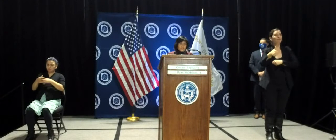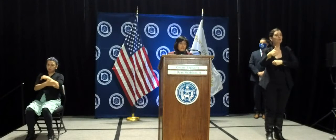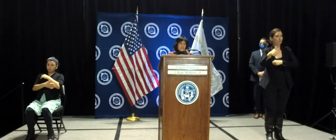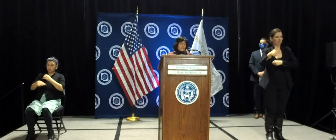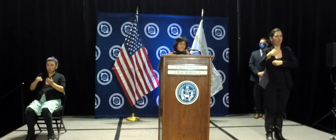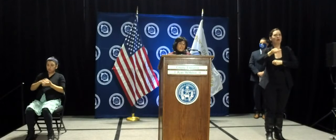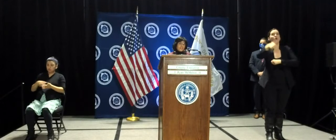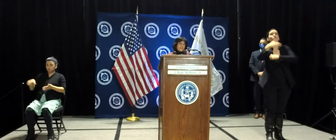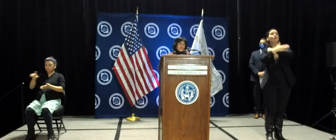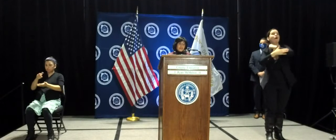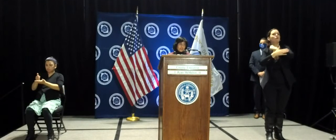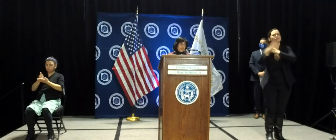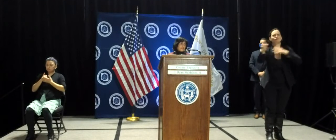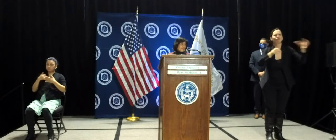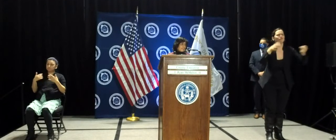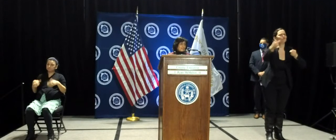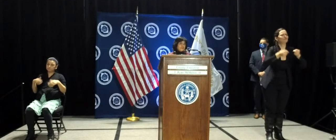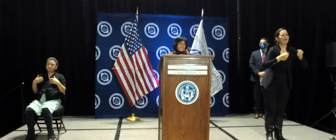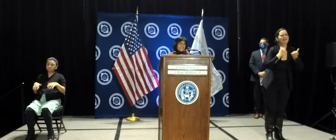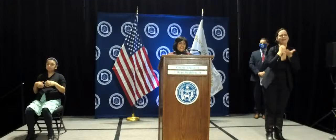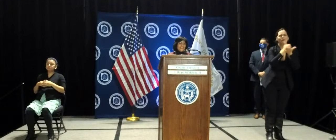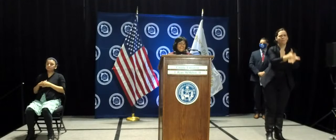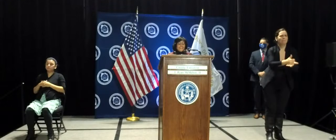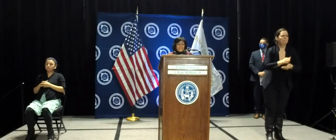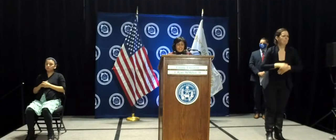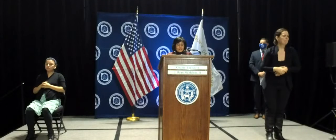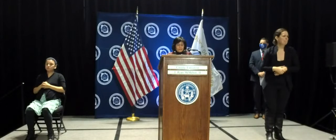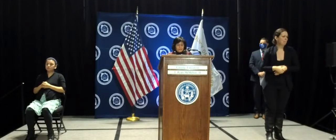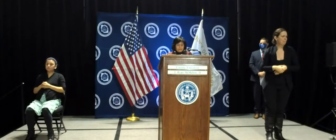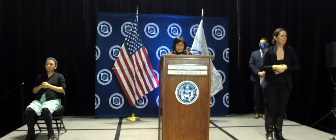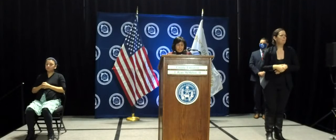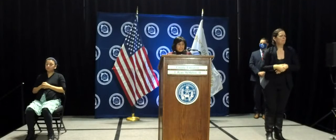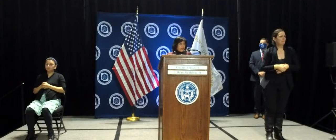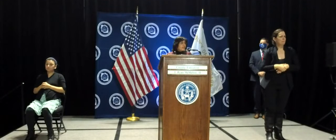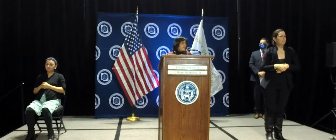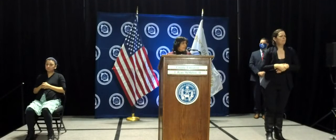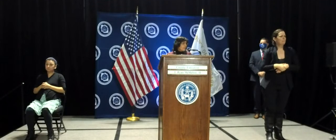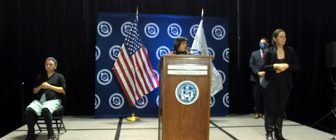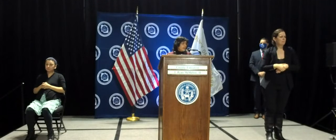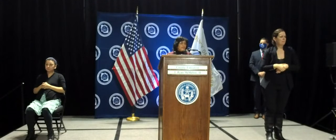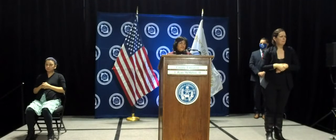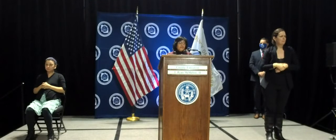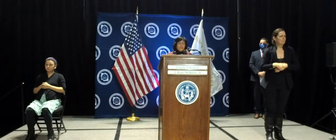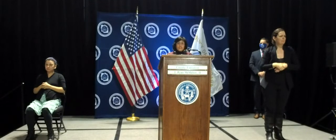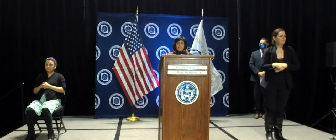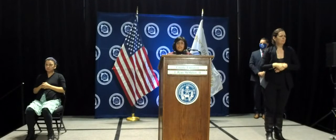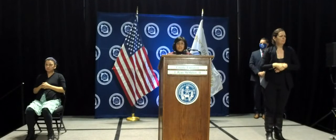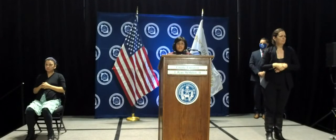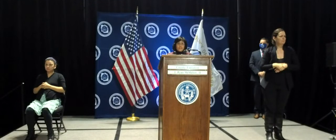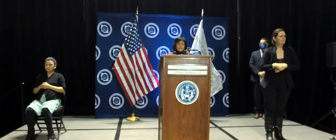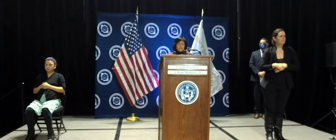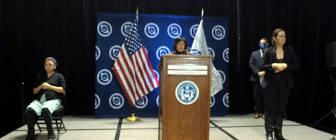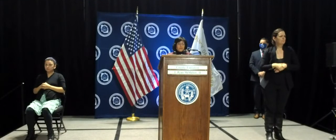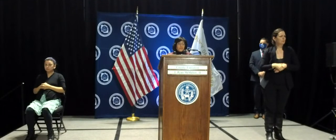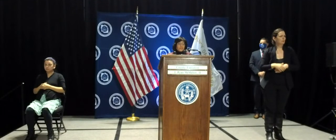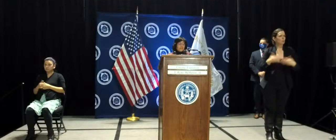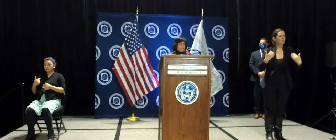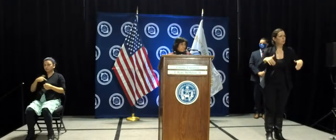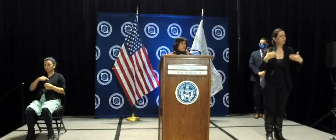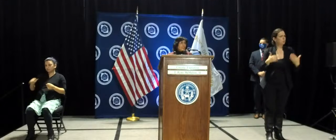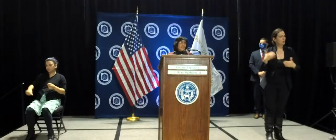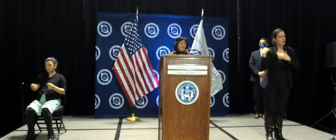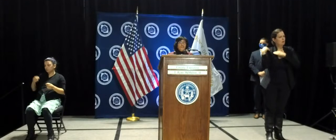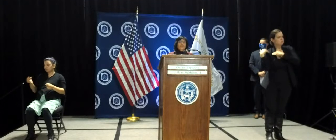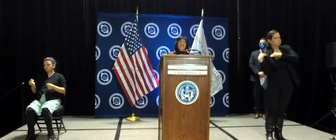executive has done, but certainly I am in the best place, I would say that. It does make our lives relatively easier, but